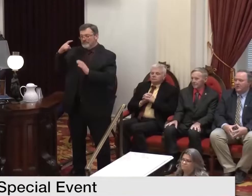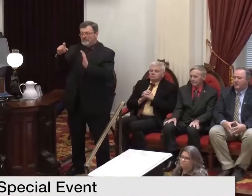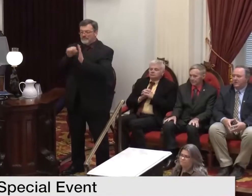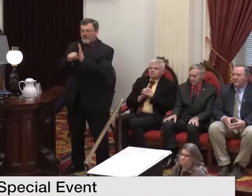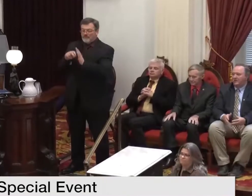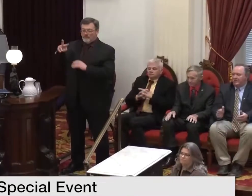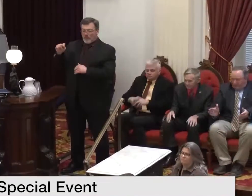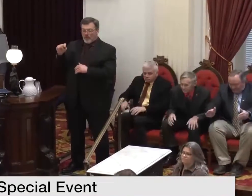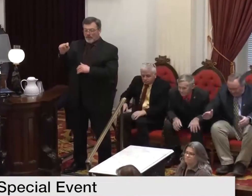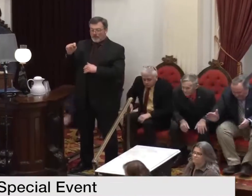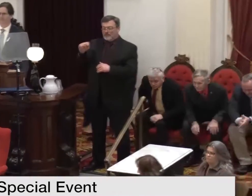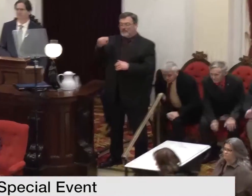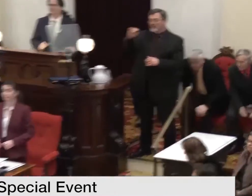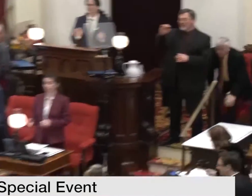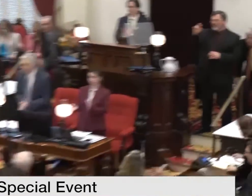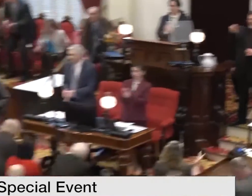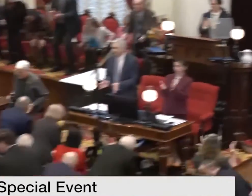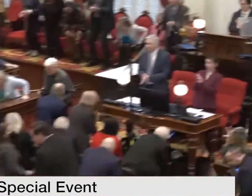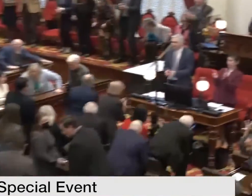Scott.